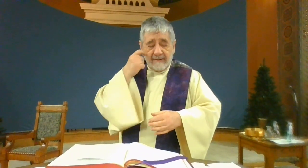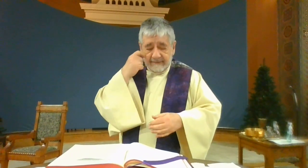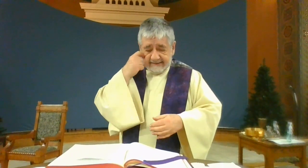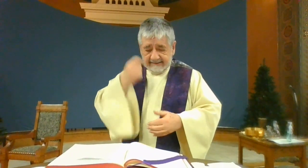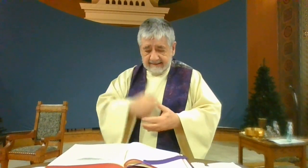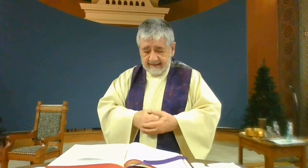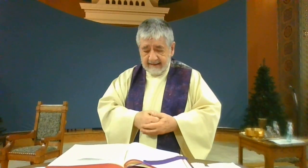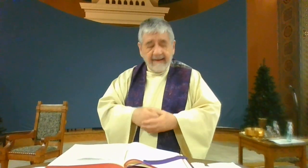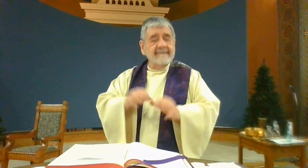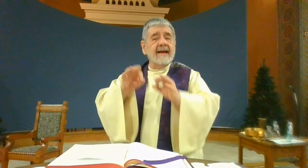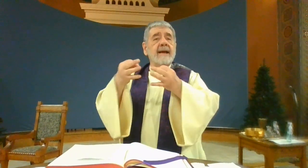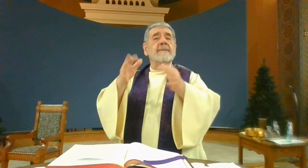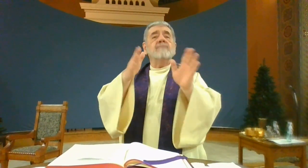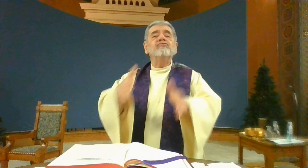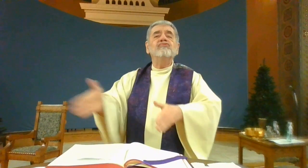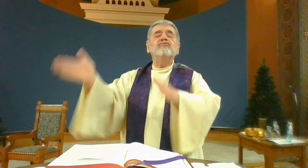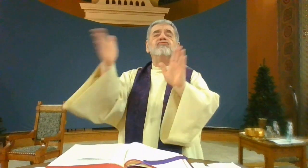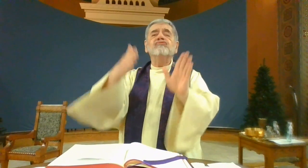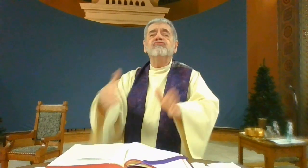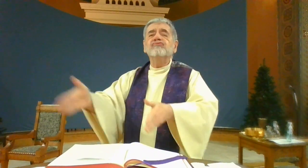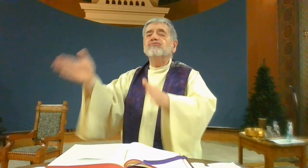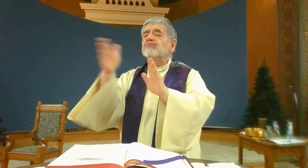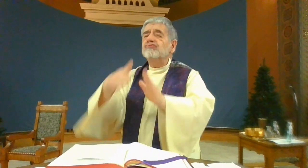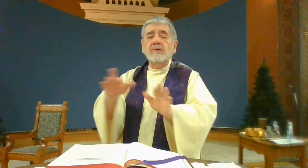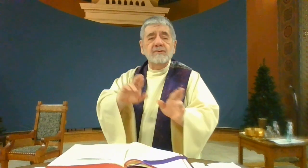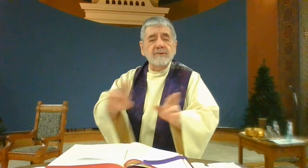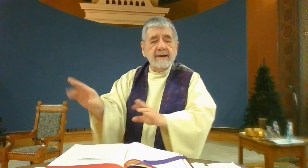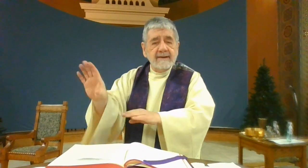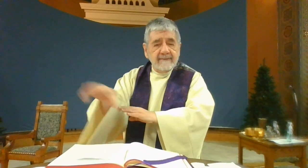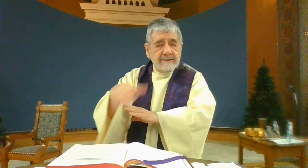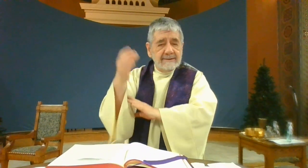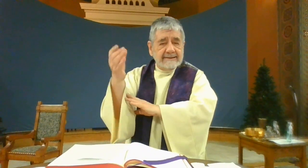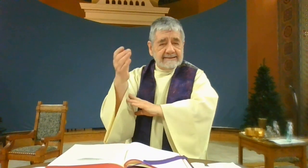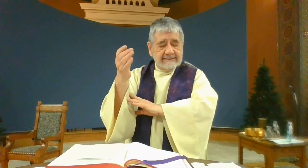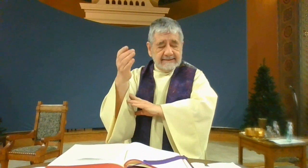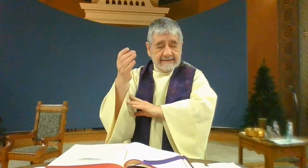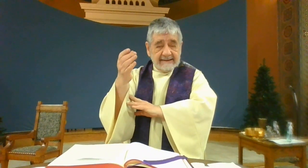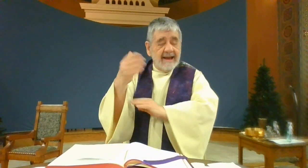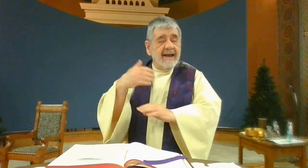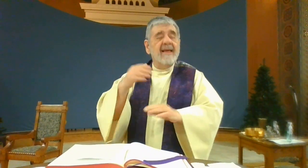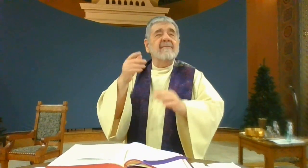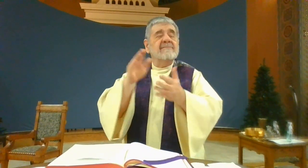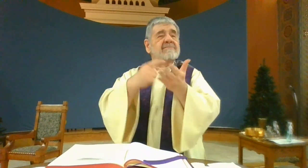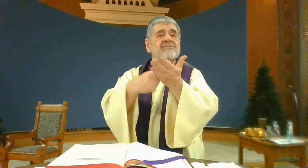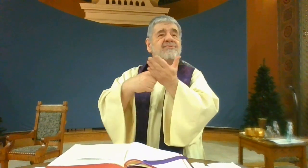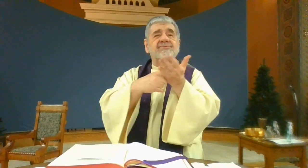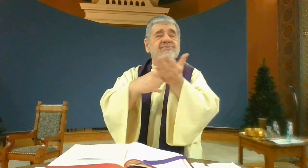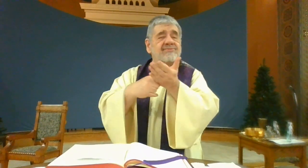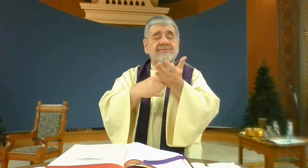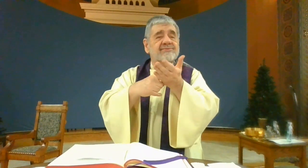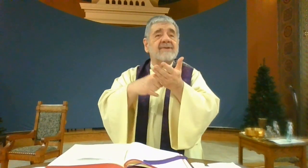So here's a cute story I saw recently. A family was preparing everything, getting ready for Christmas,